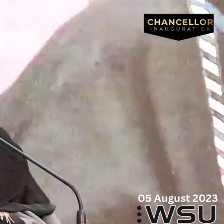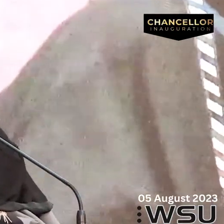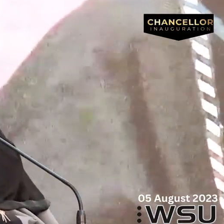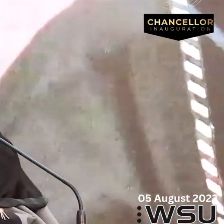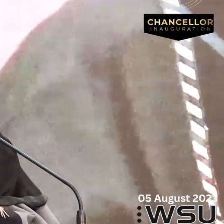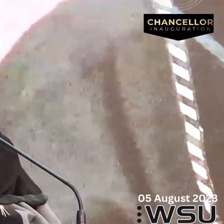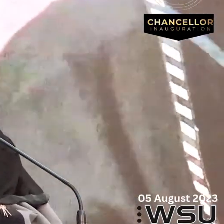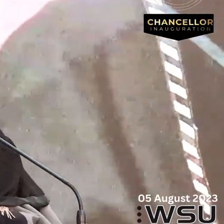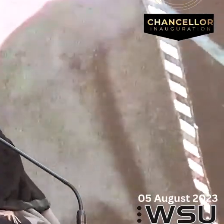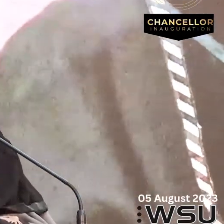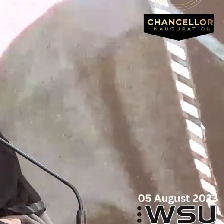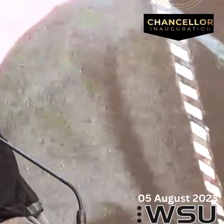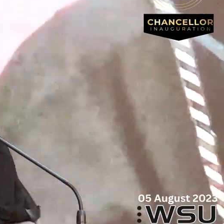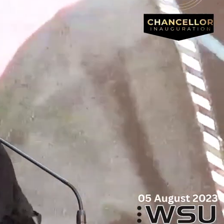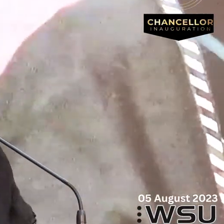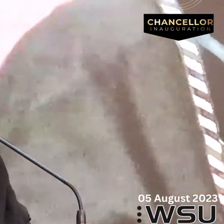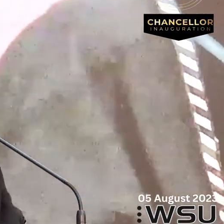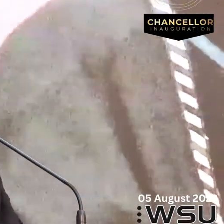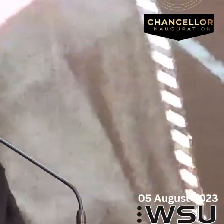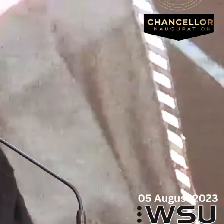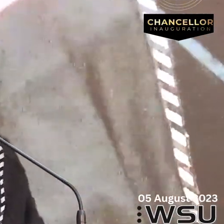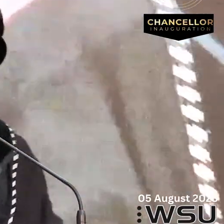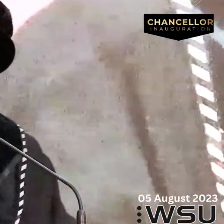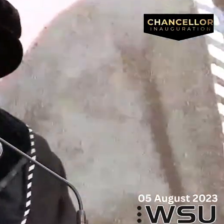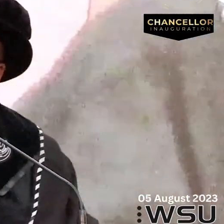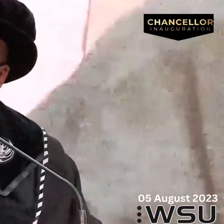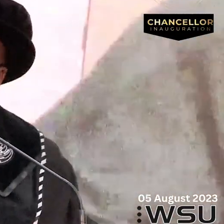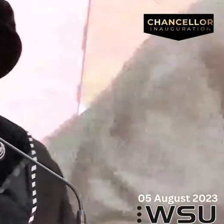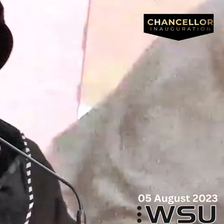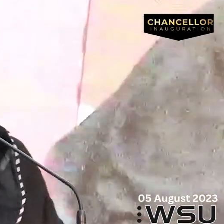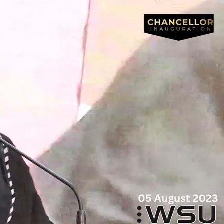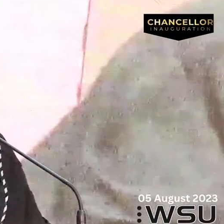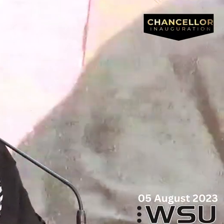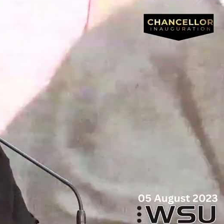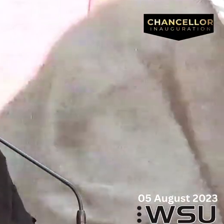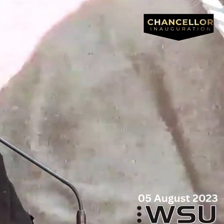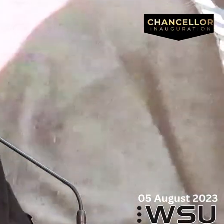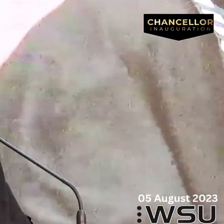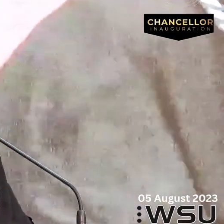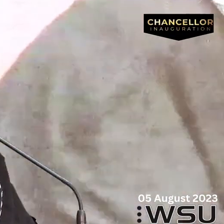That I thought it would be good to also